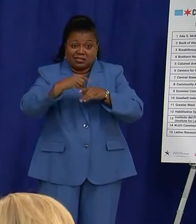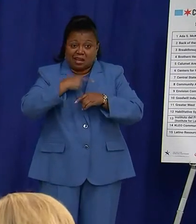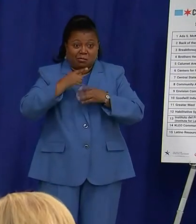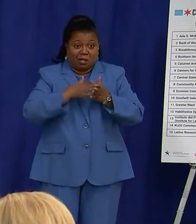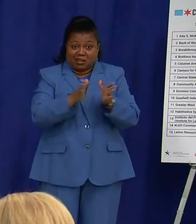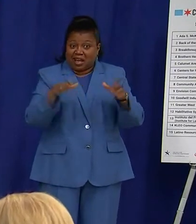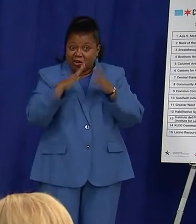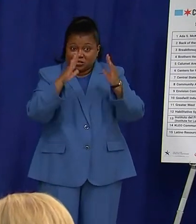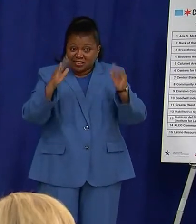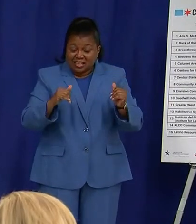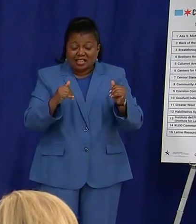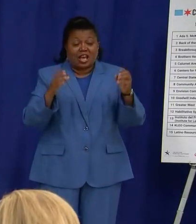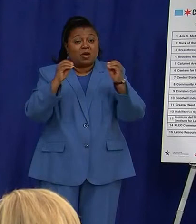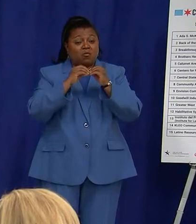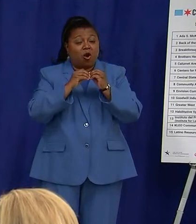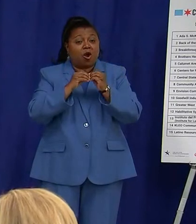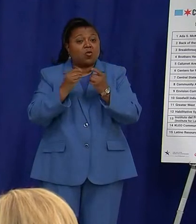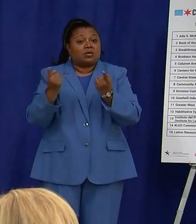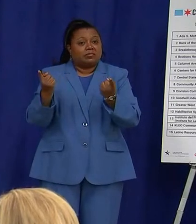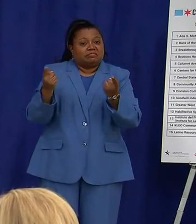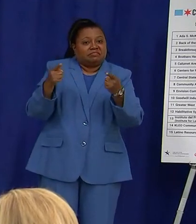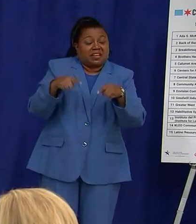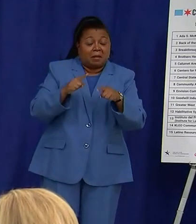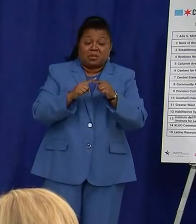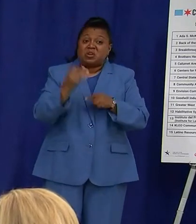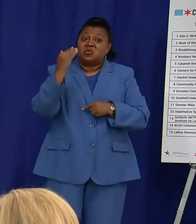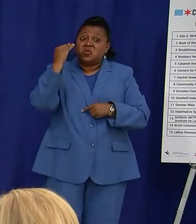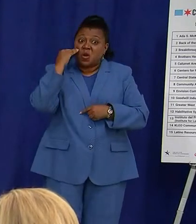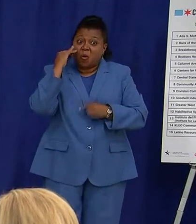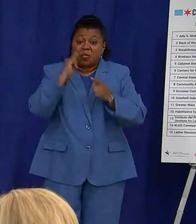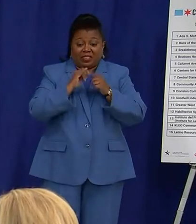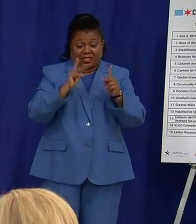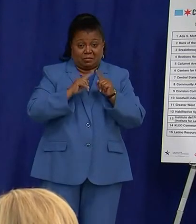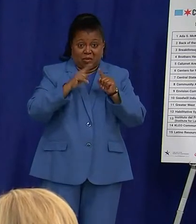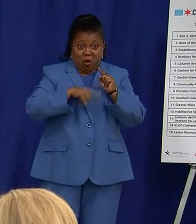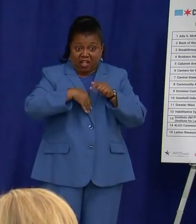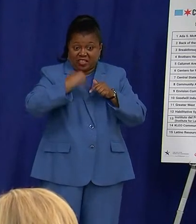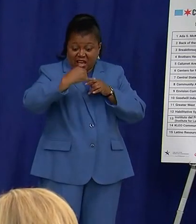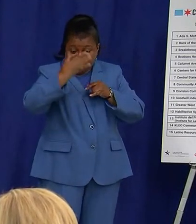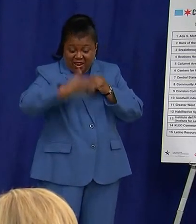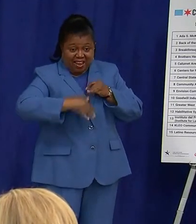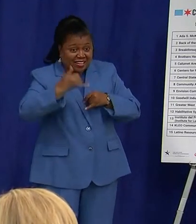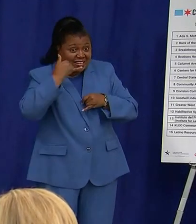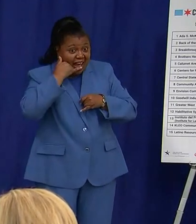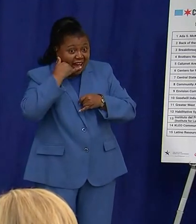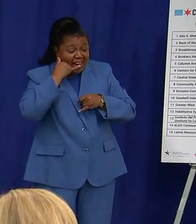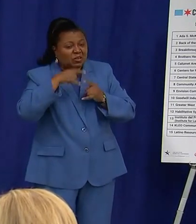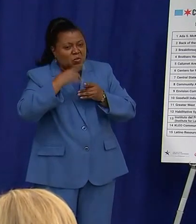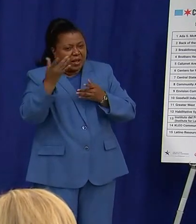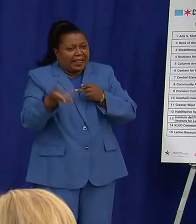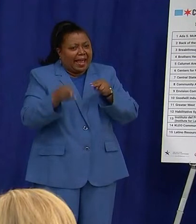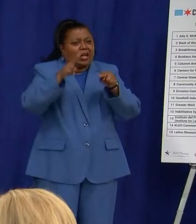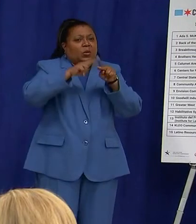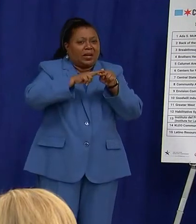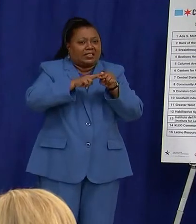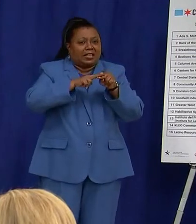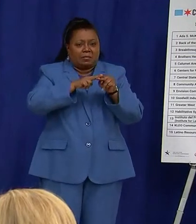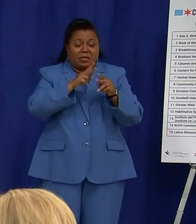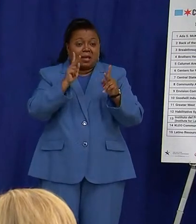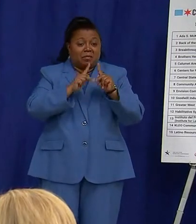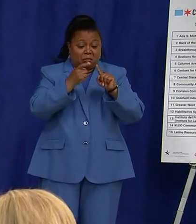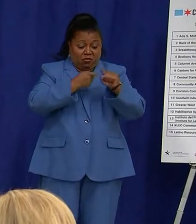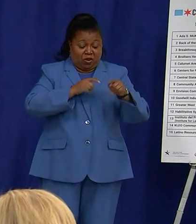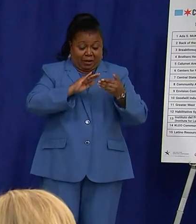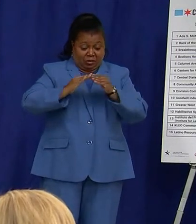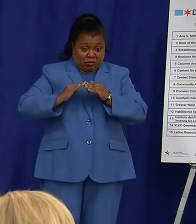health system, and more will be coming. But know that the people on the other end of the line will increasingly be folks